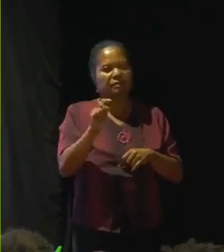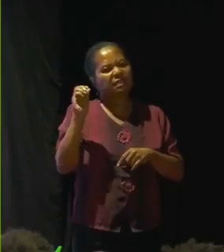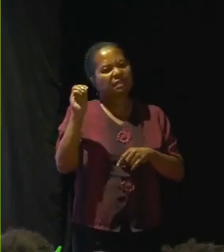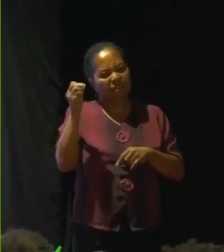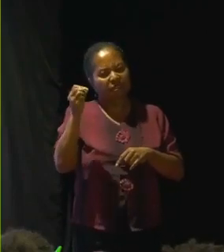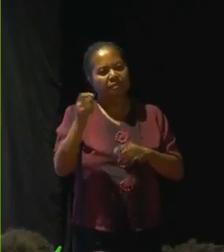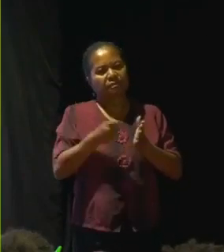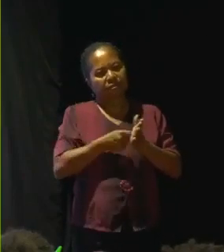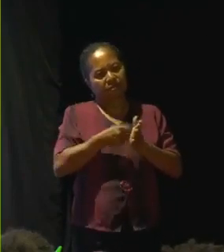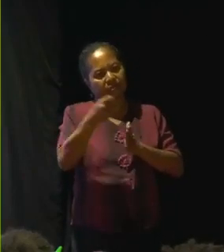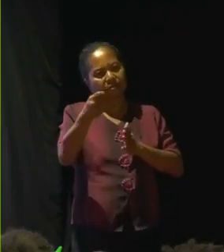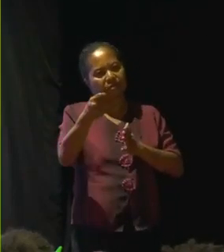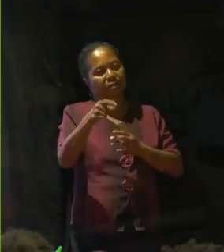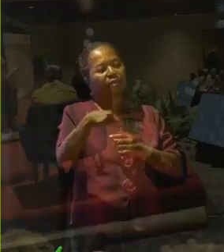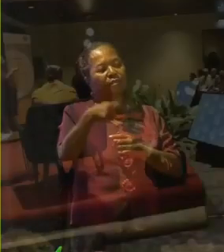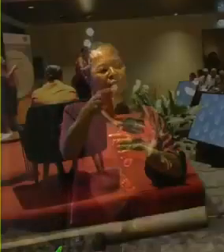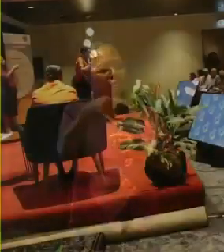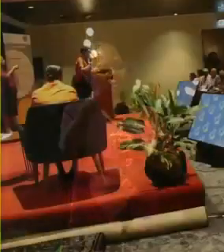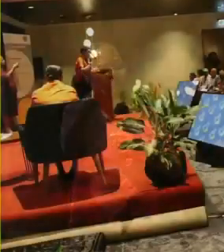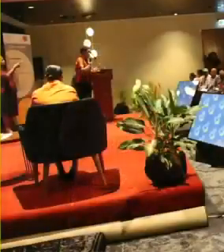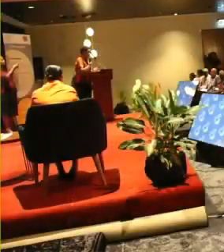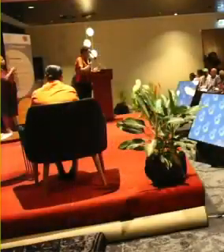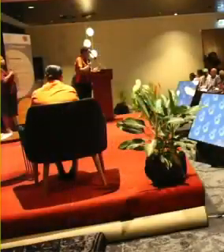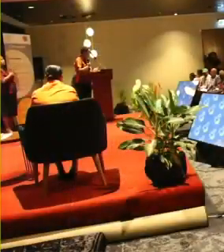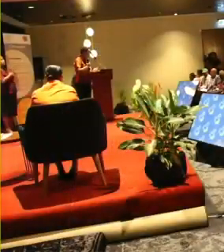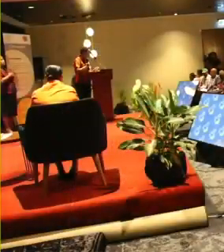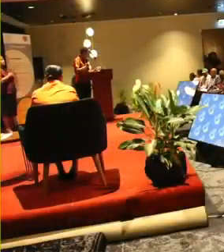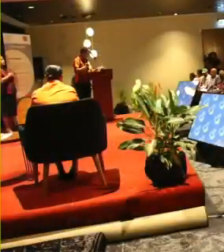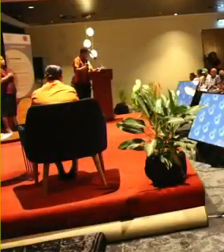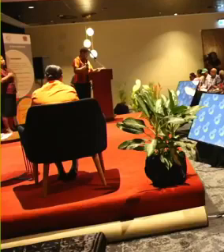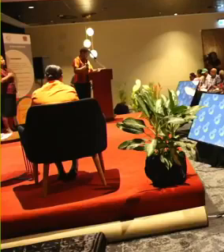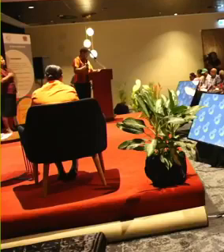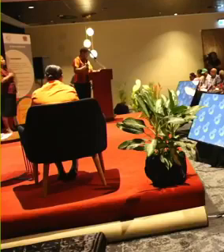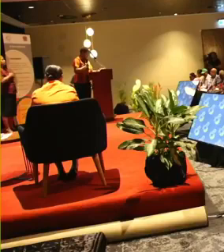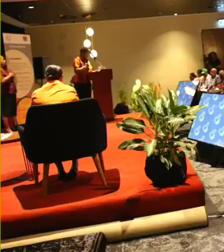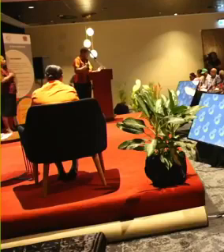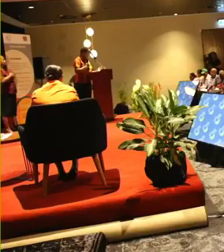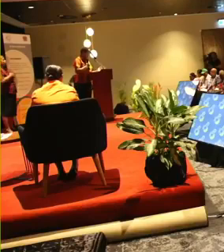is no exemption there. So just to clarify.